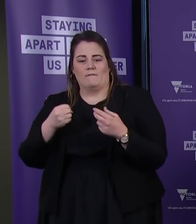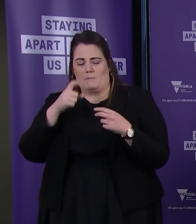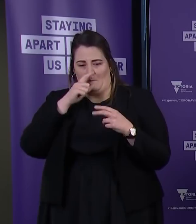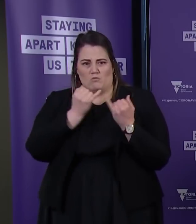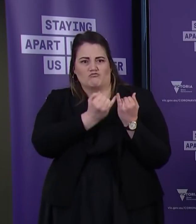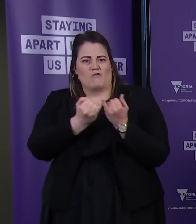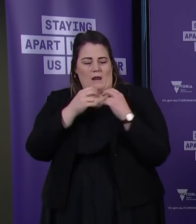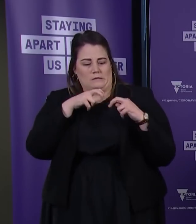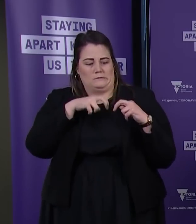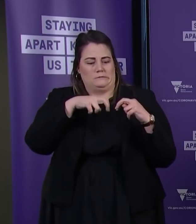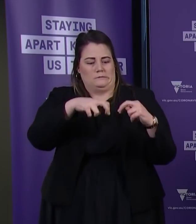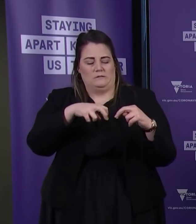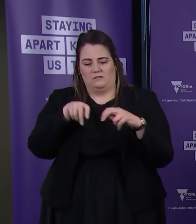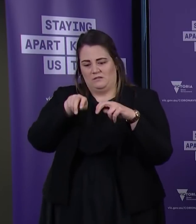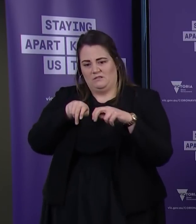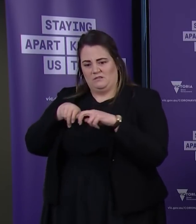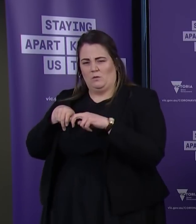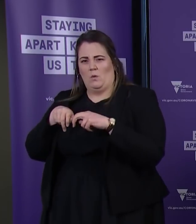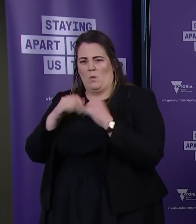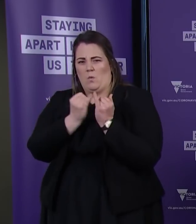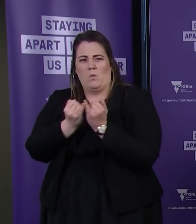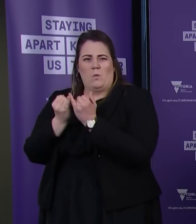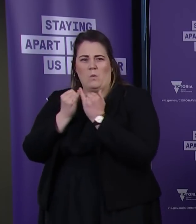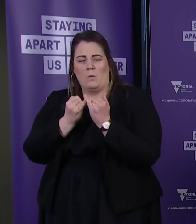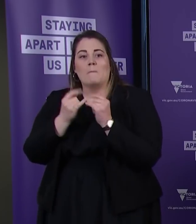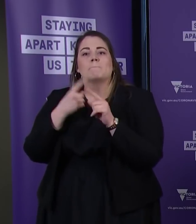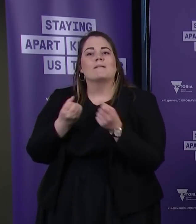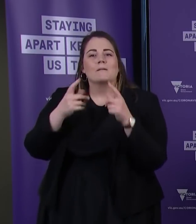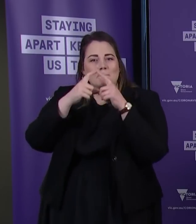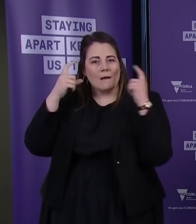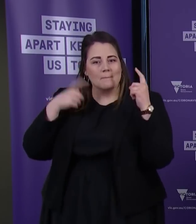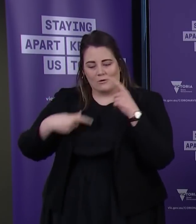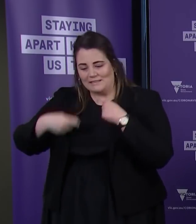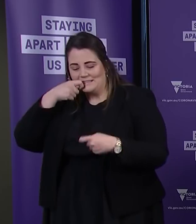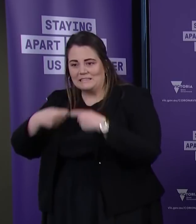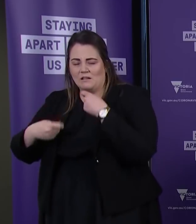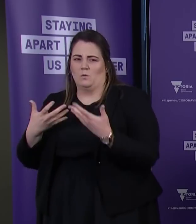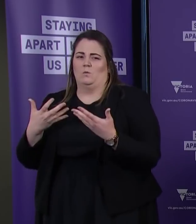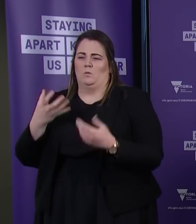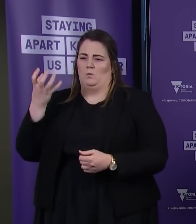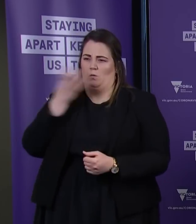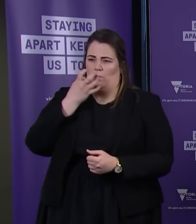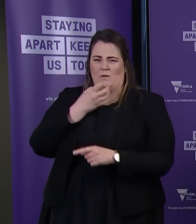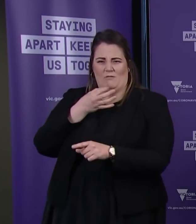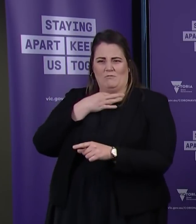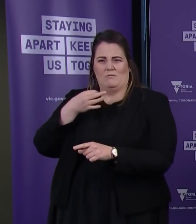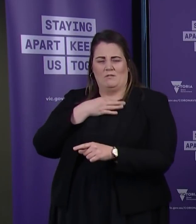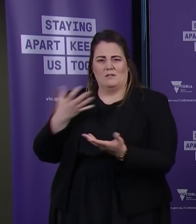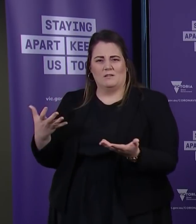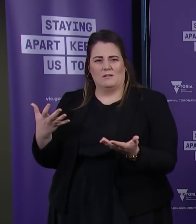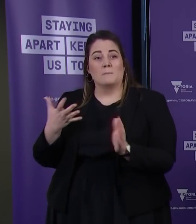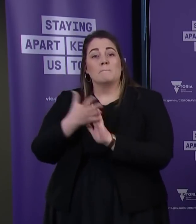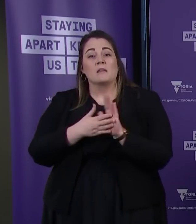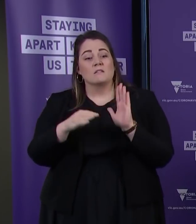seem to be sitting shoulder to shoulder outside without a mask on because they're eating. Are the restrictions too simple in that